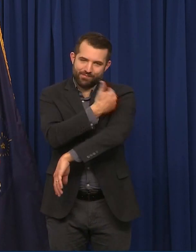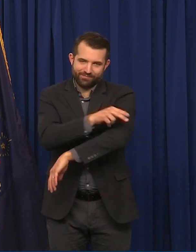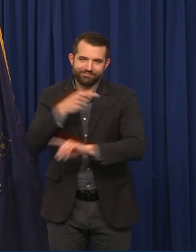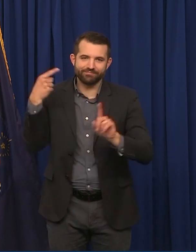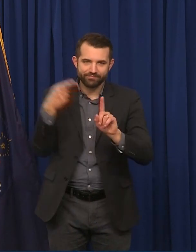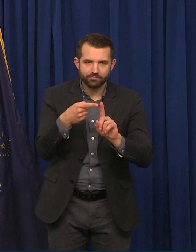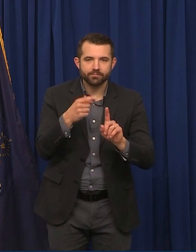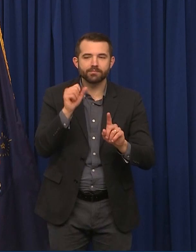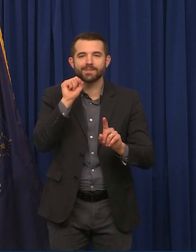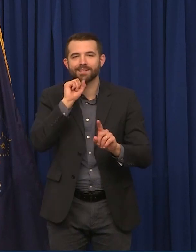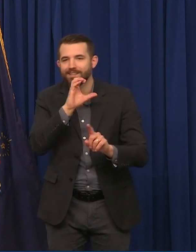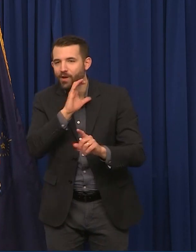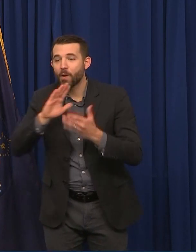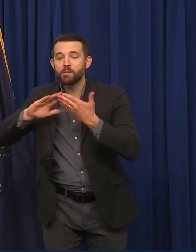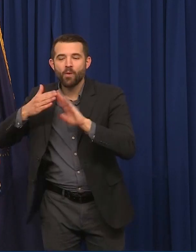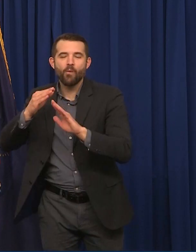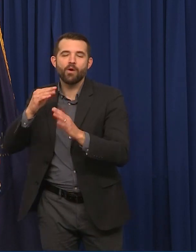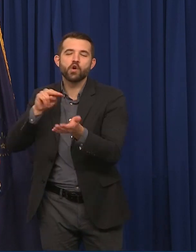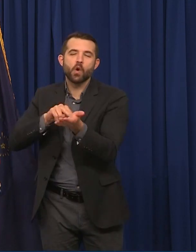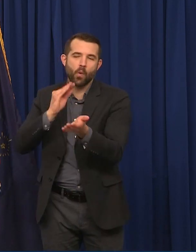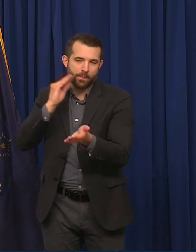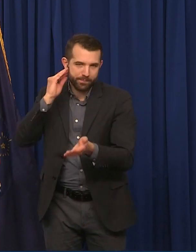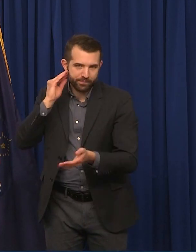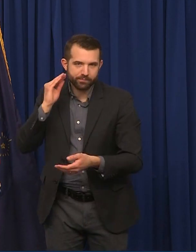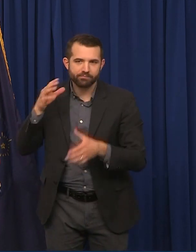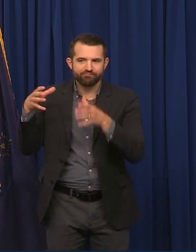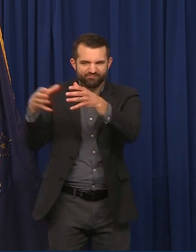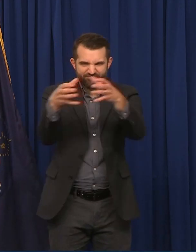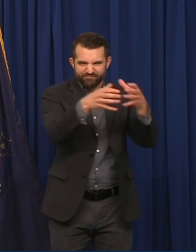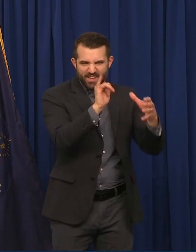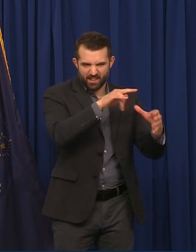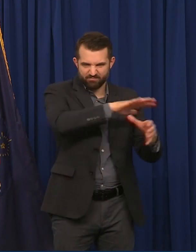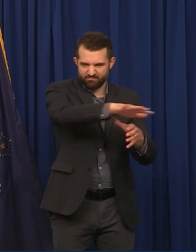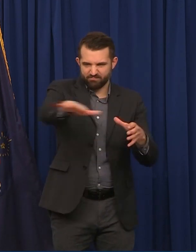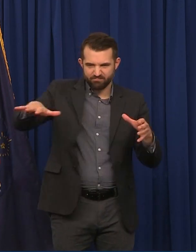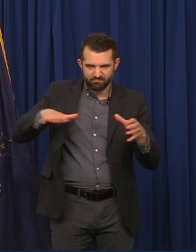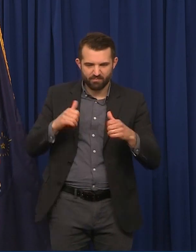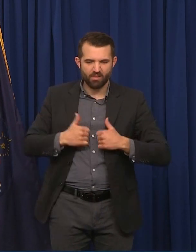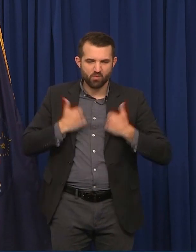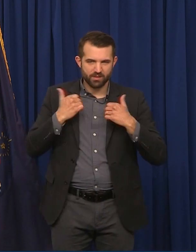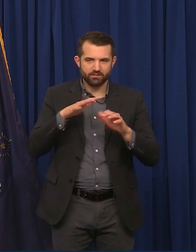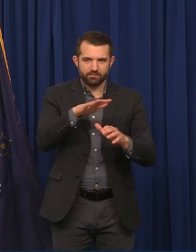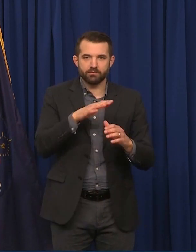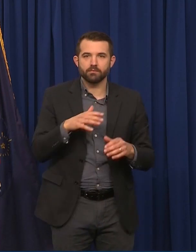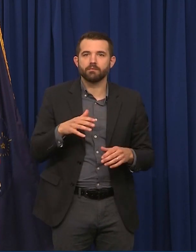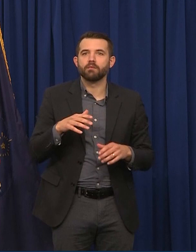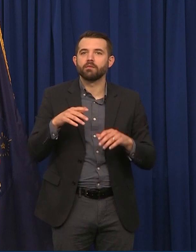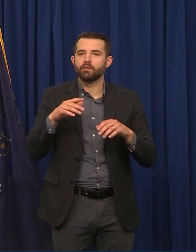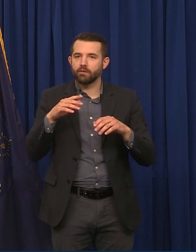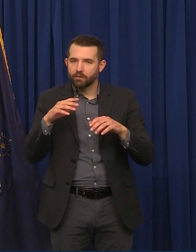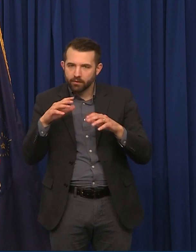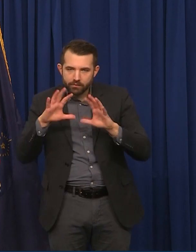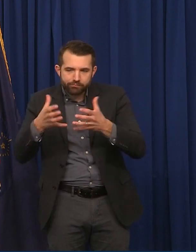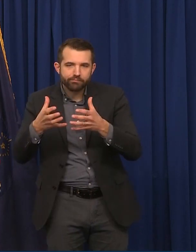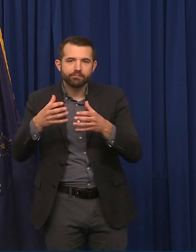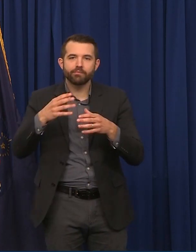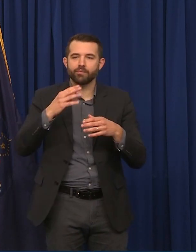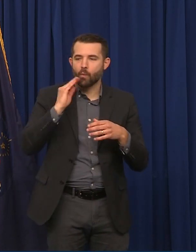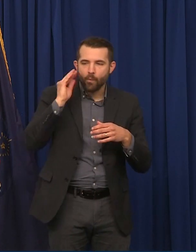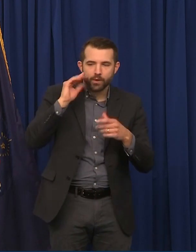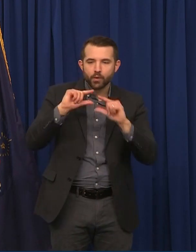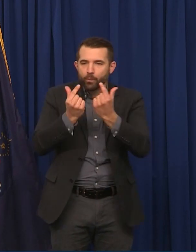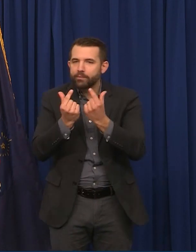got some additional numbers on the specifics, but what we're trying to do now is, having focused on the least